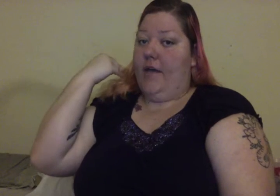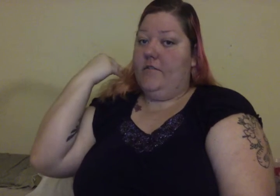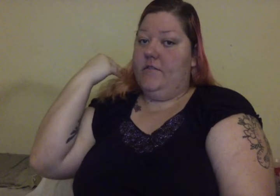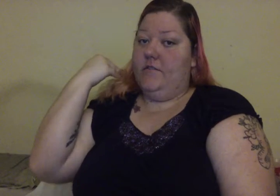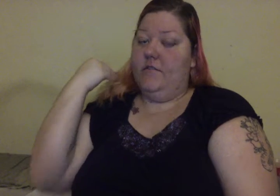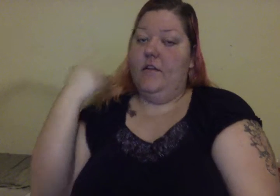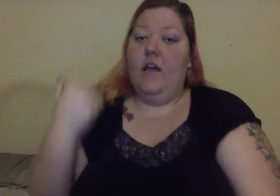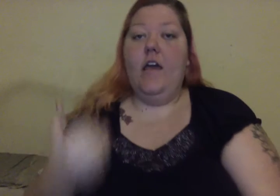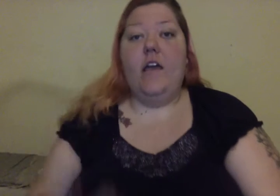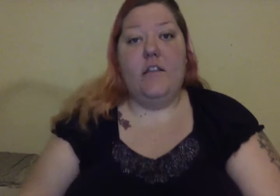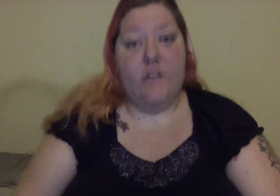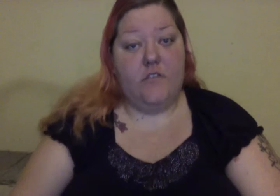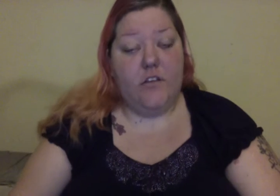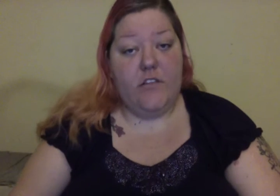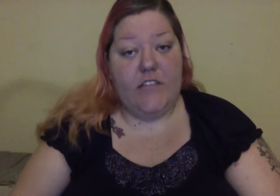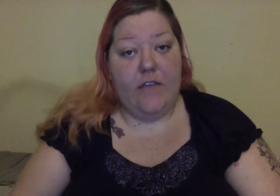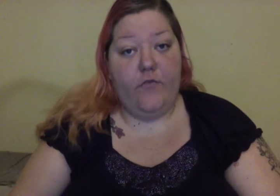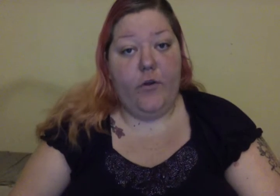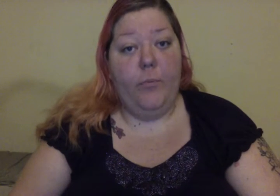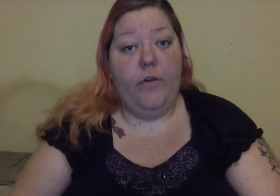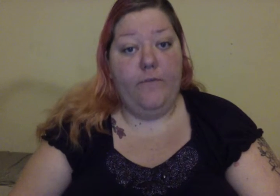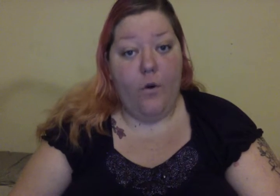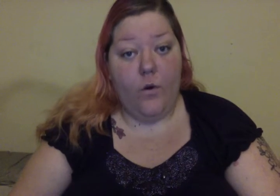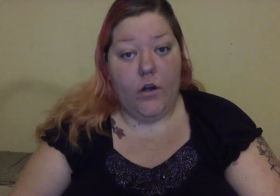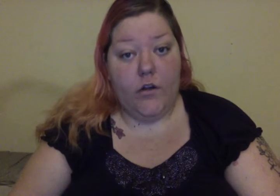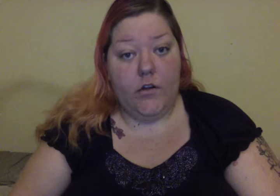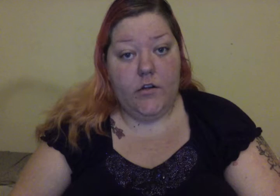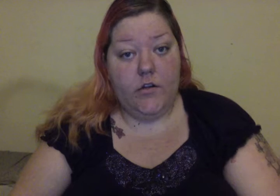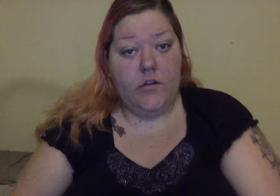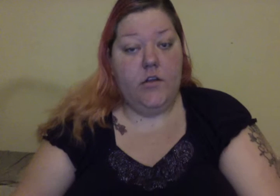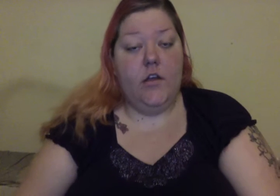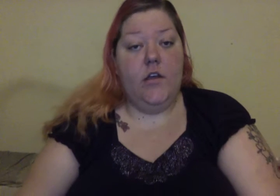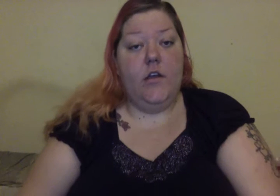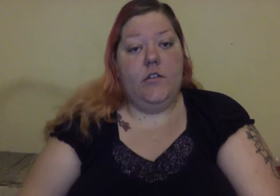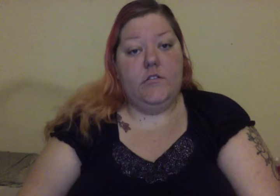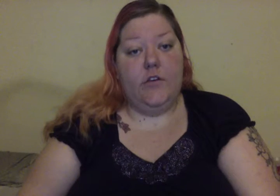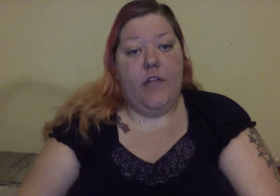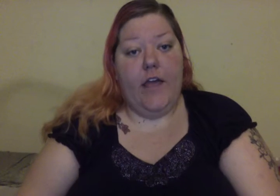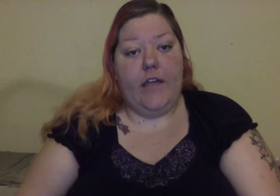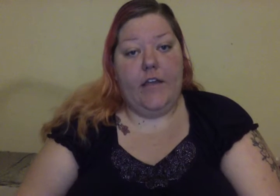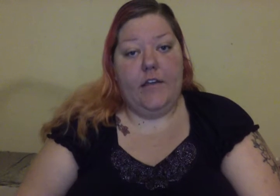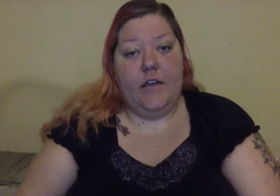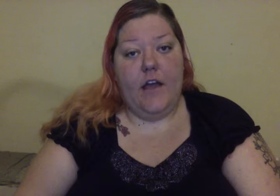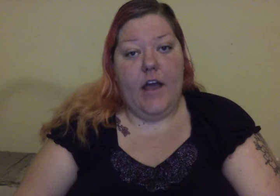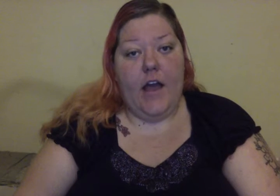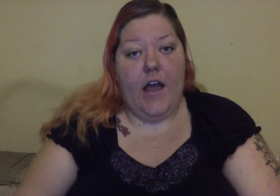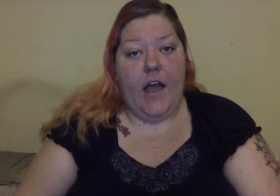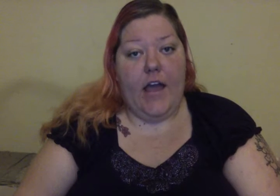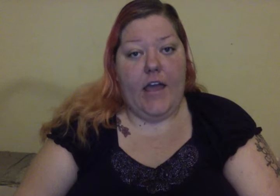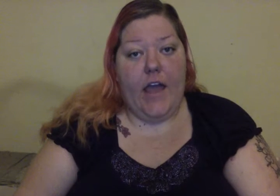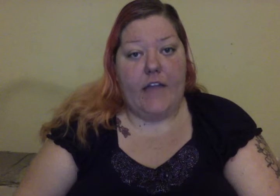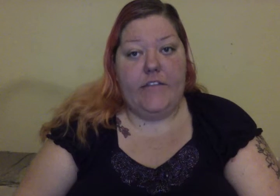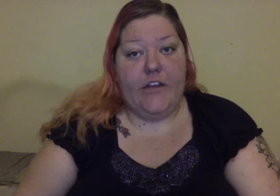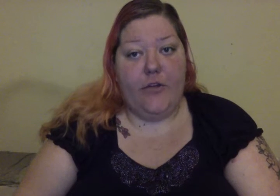Past. It's also the sign for before. So like, I had dinner